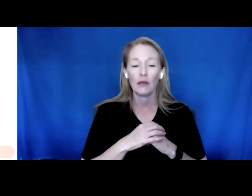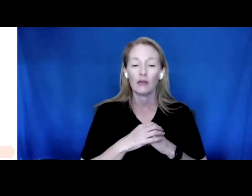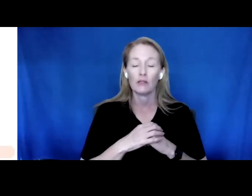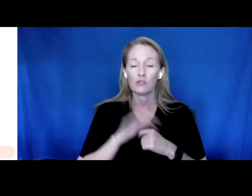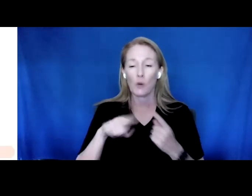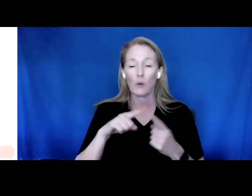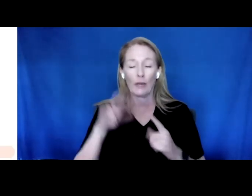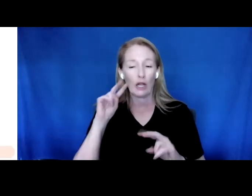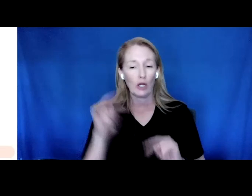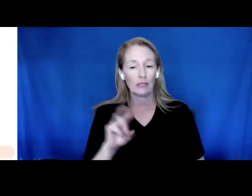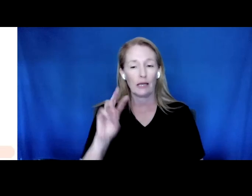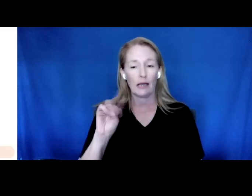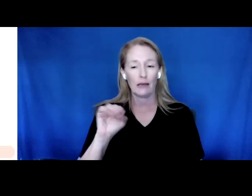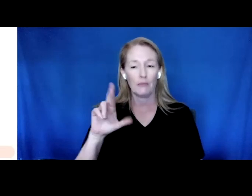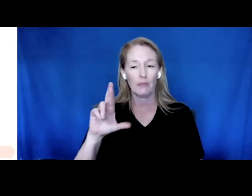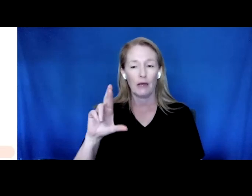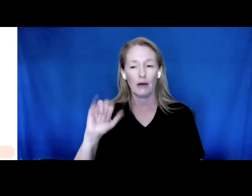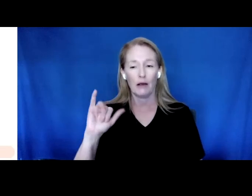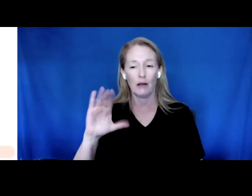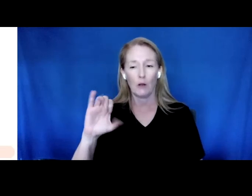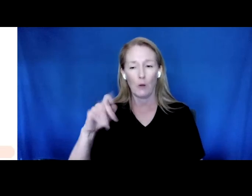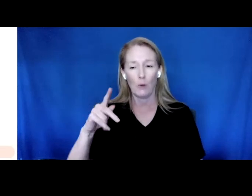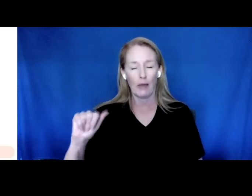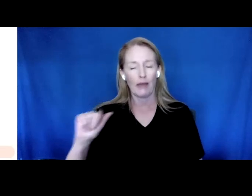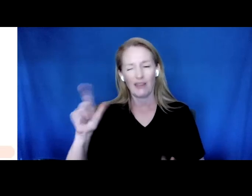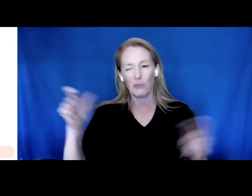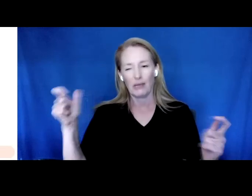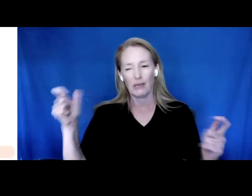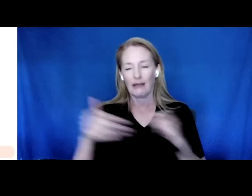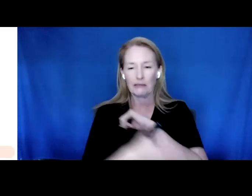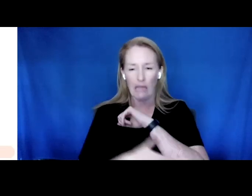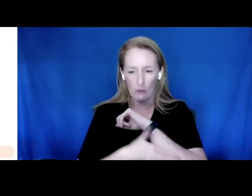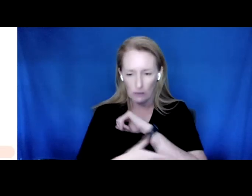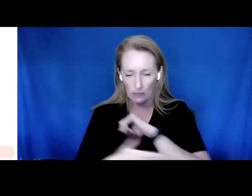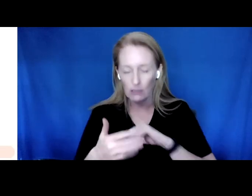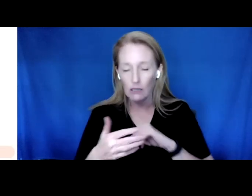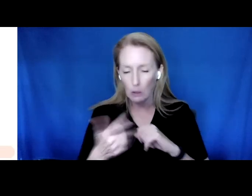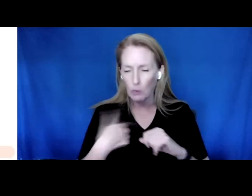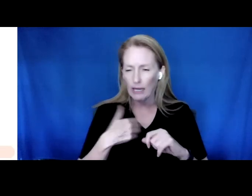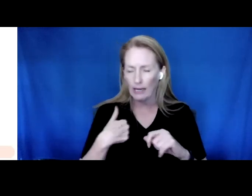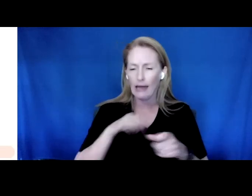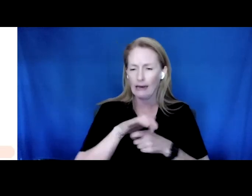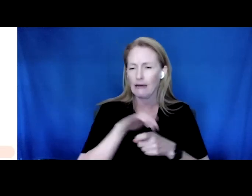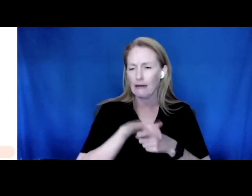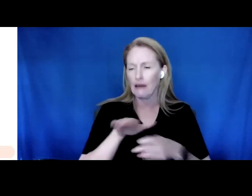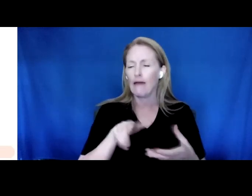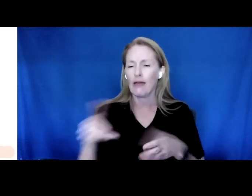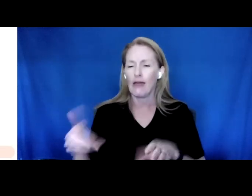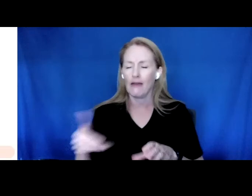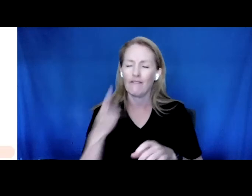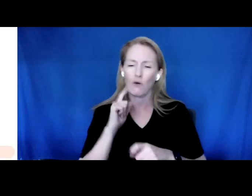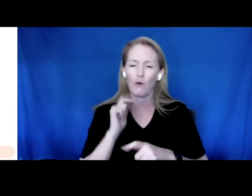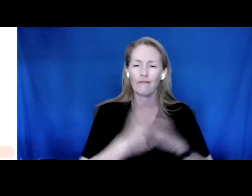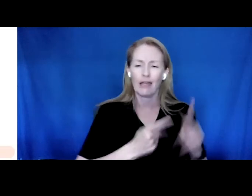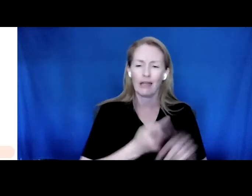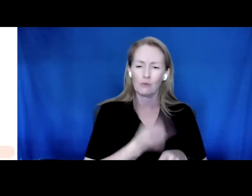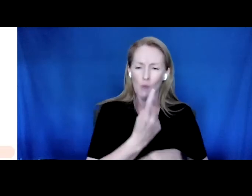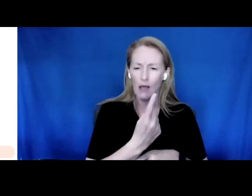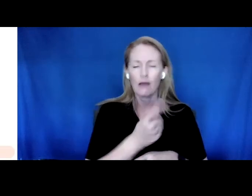highest population, while we had enough deaths to do phase 1, we didn't have enough to do phase